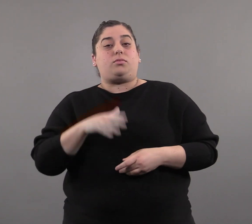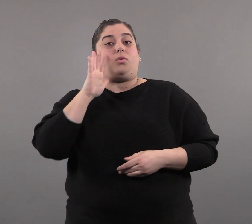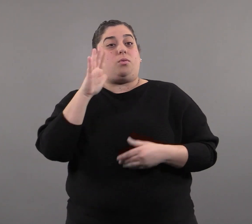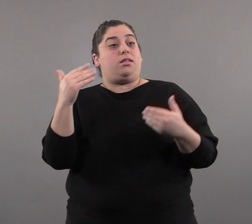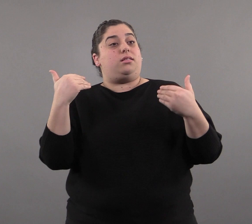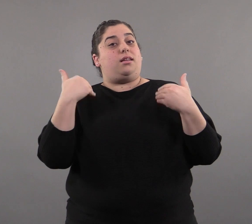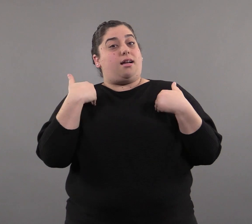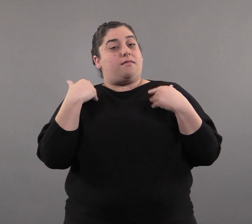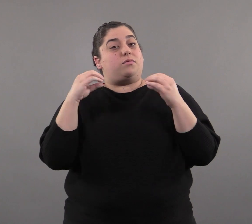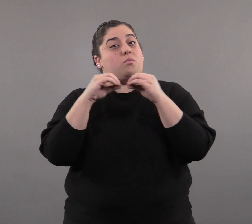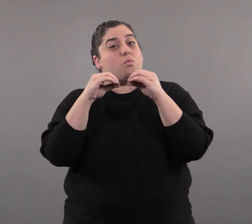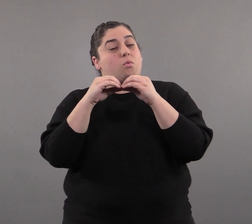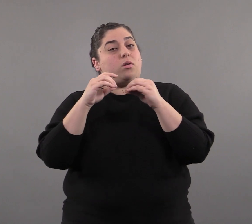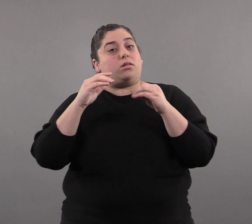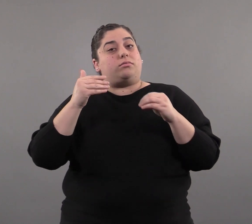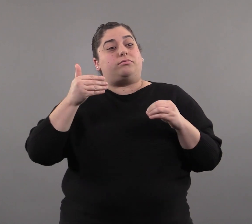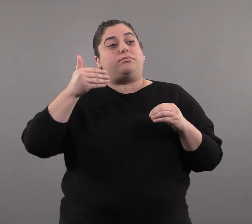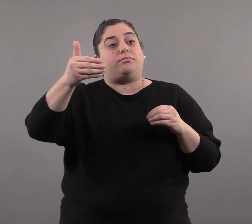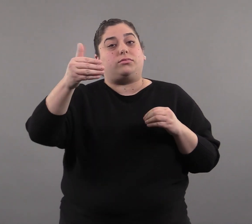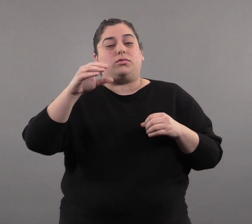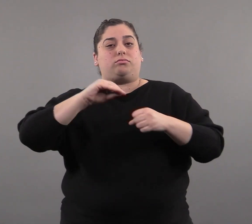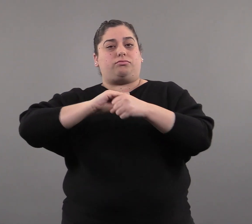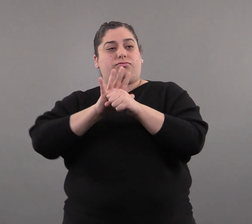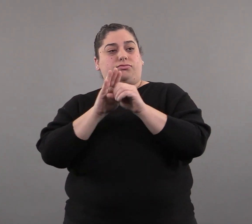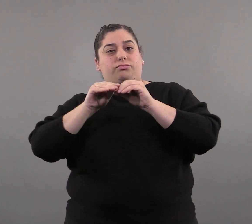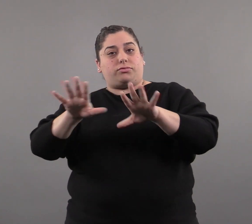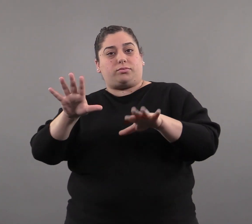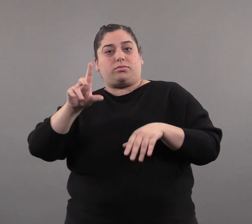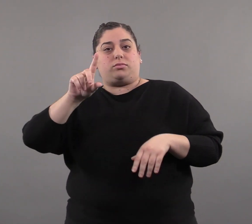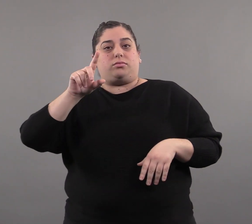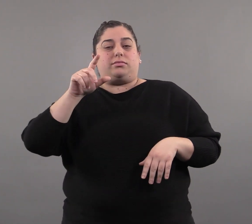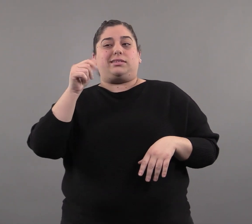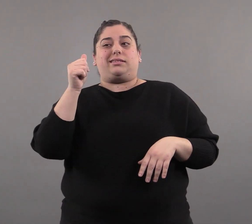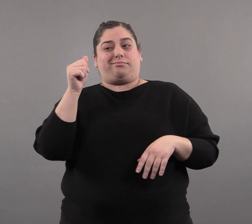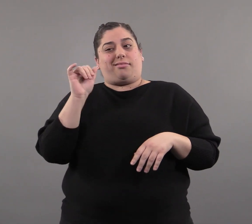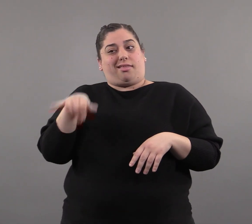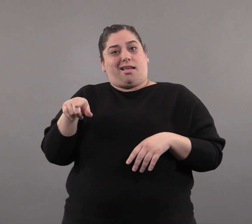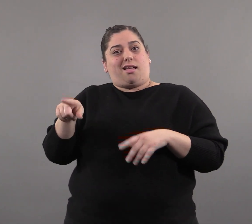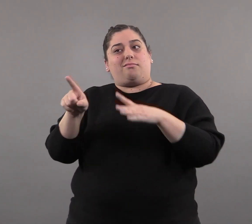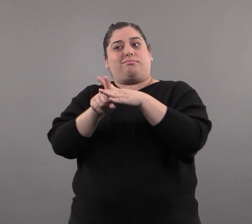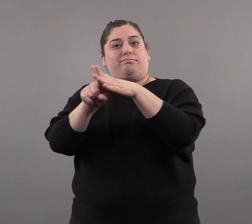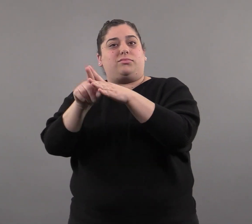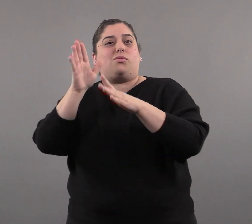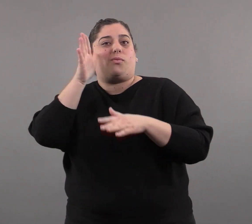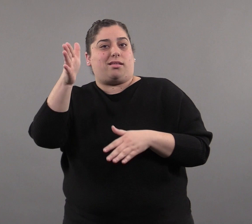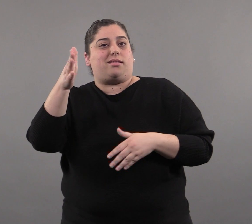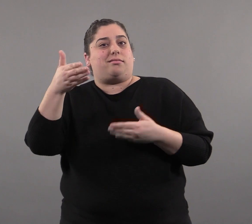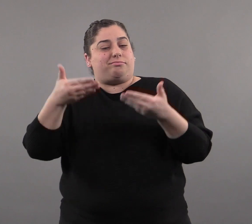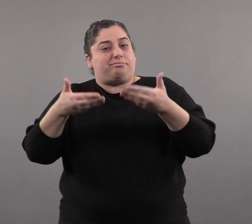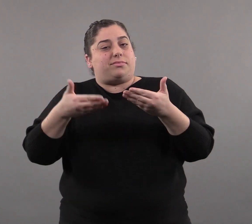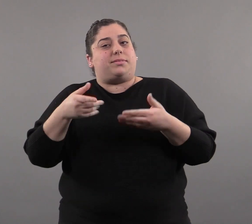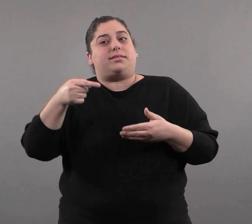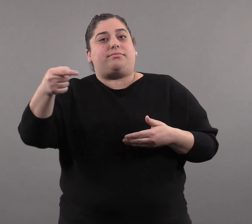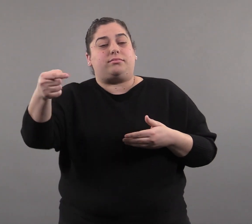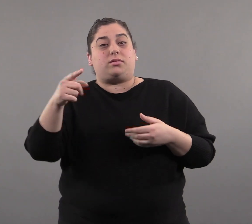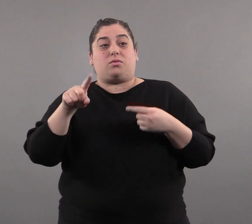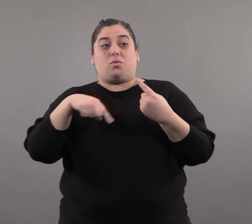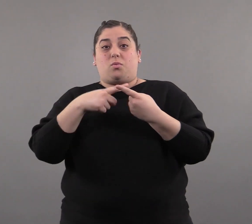Diego, and we will report those to the public as they are determined. Again, we are reporting